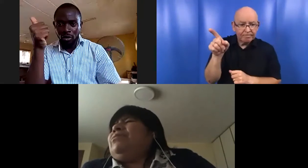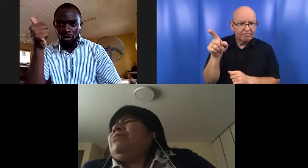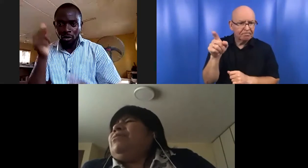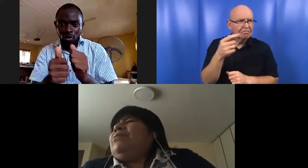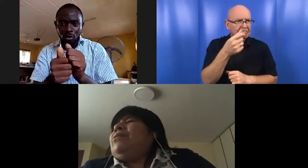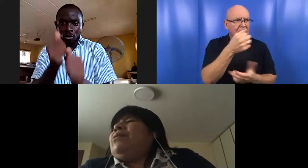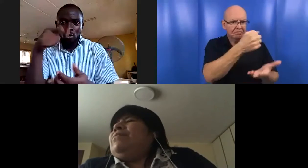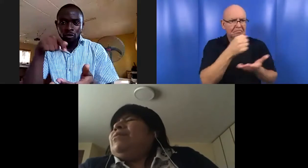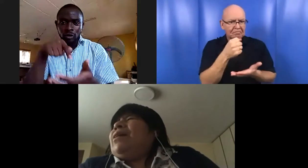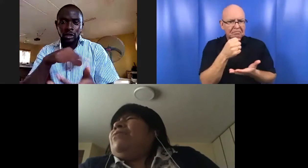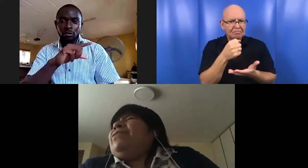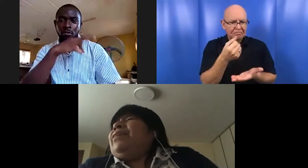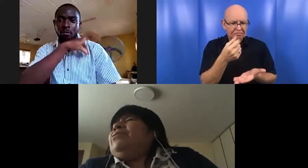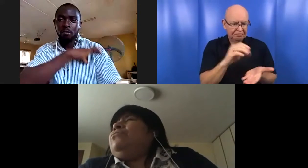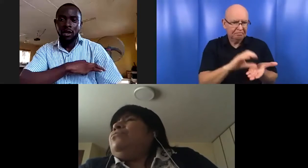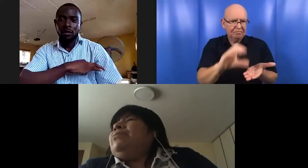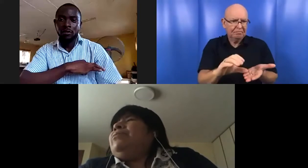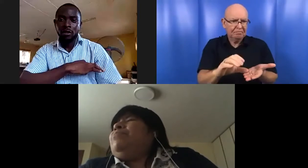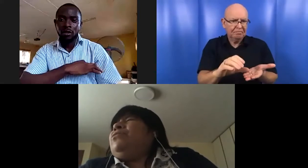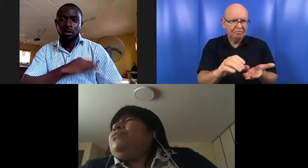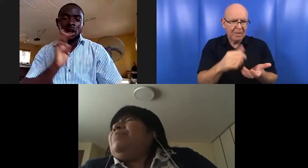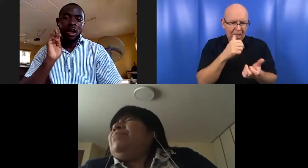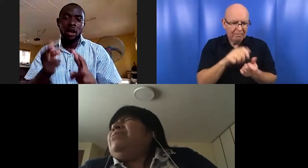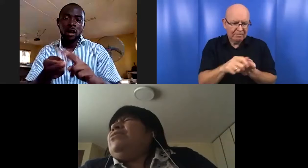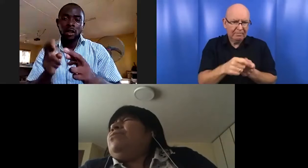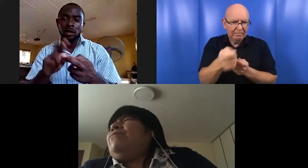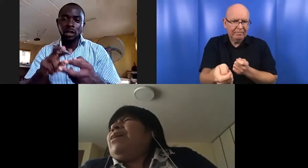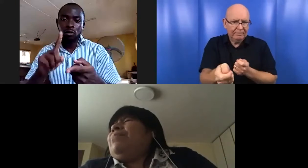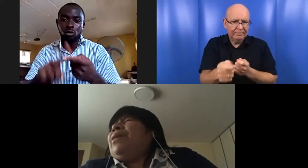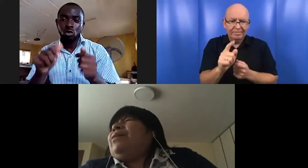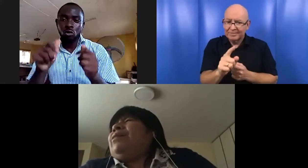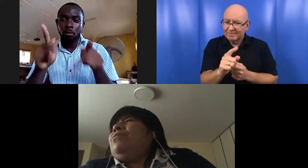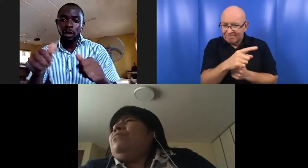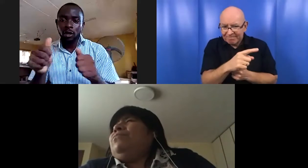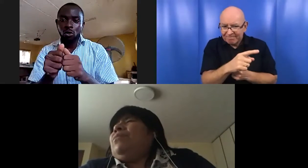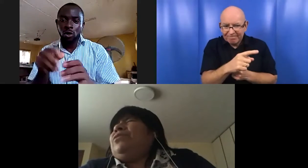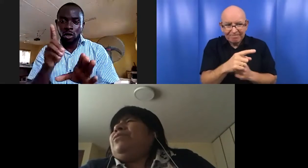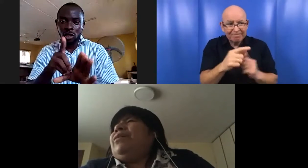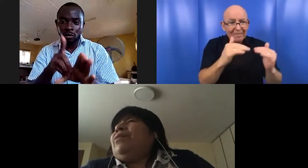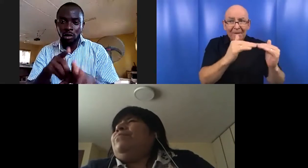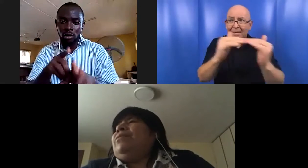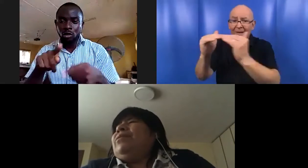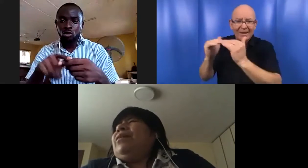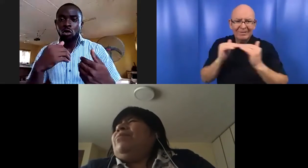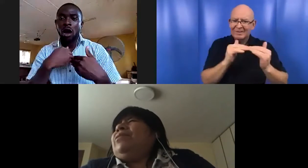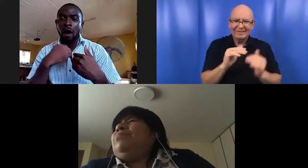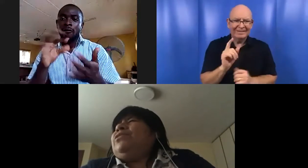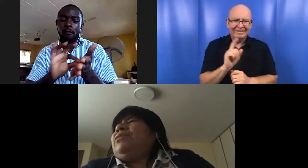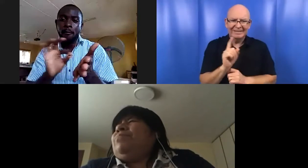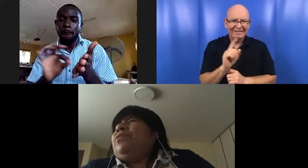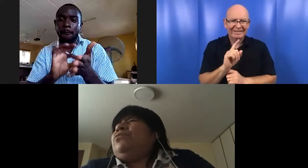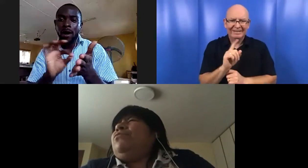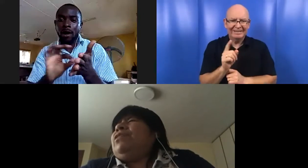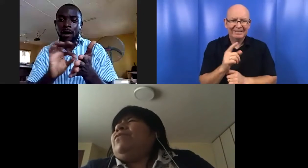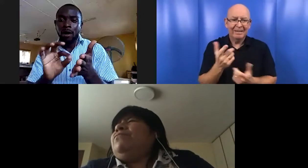benefits are related to person with disability need to have a bank account, a personal account, and